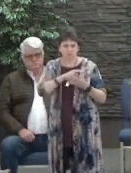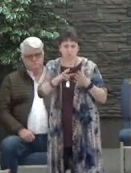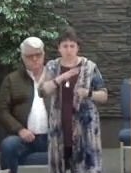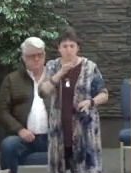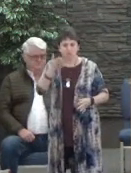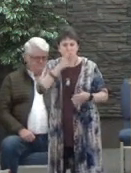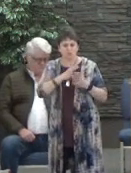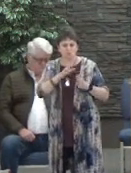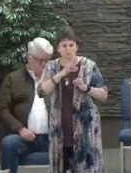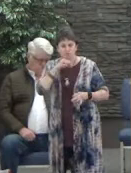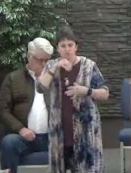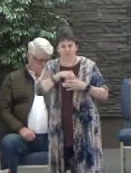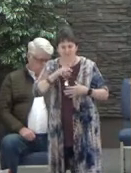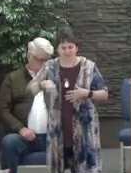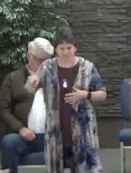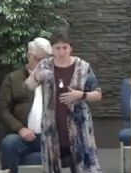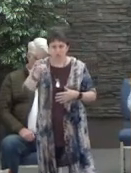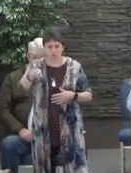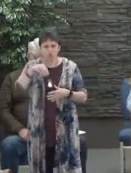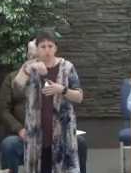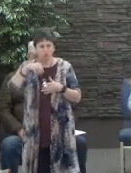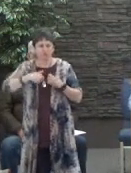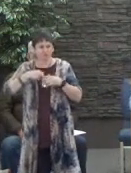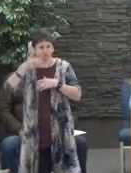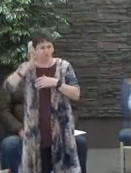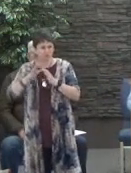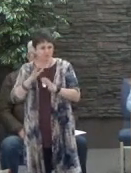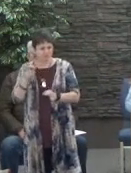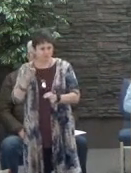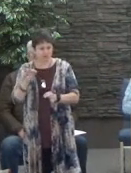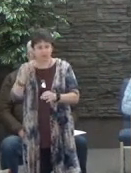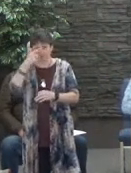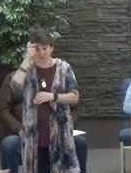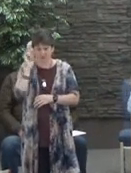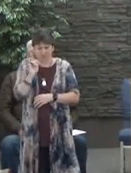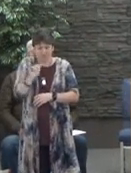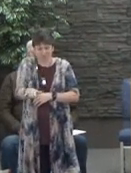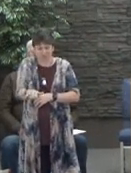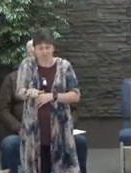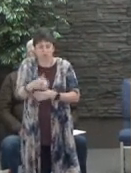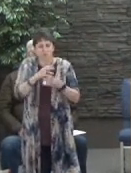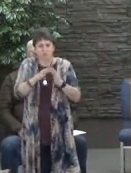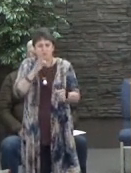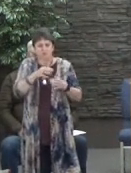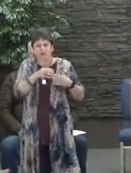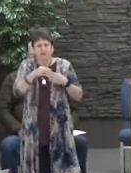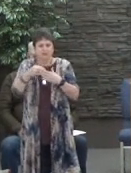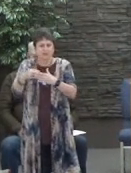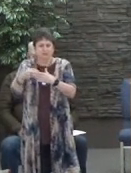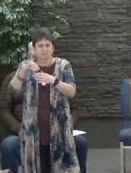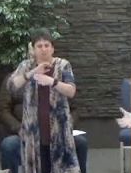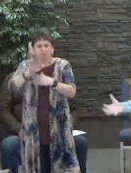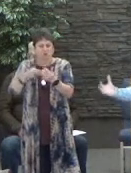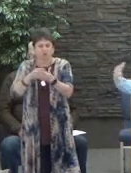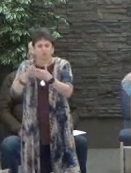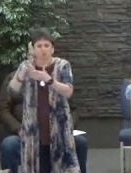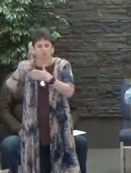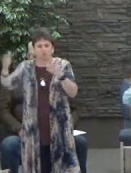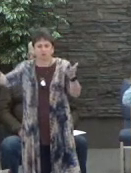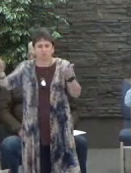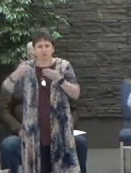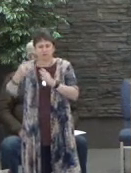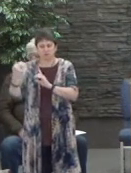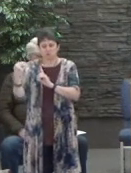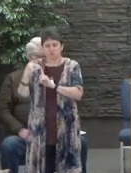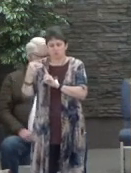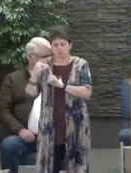God's Spirit lives in you, and you live in God's Spirit. And because of that, the Spirit that leads us into all truth by bringing into